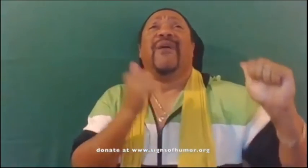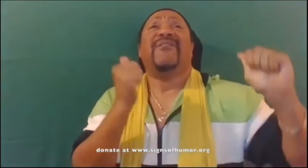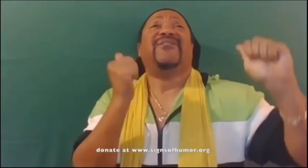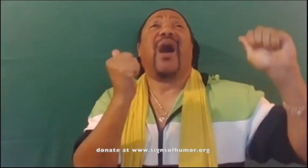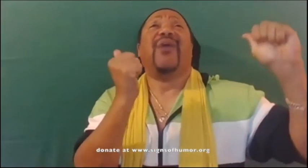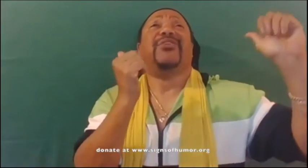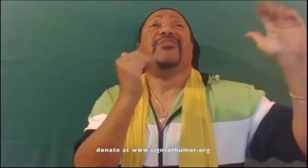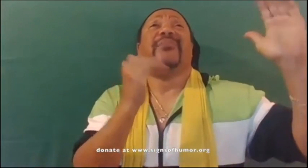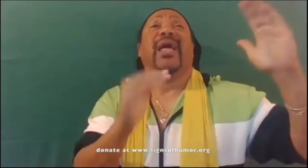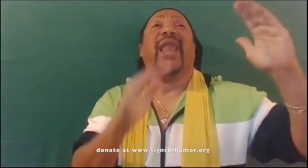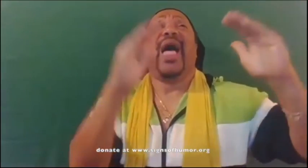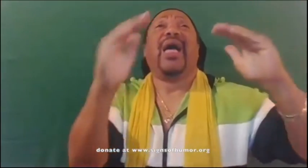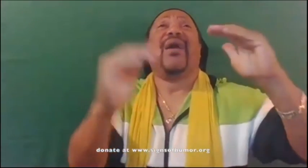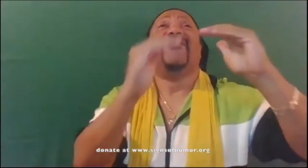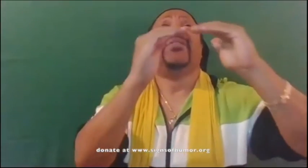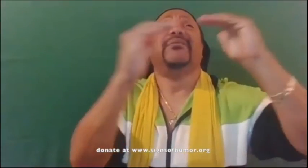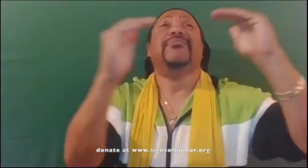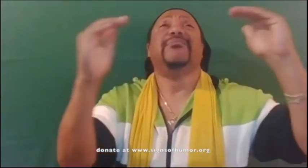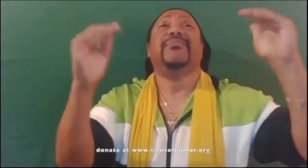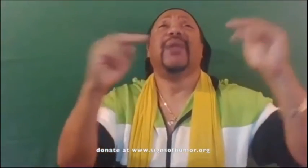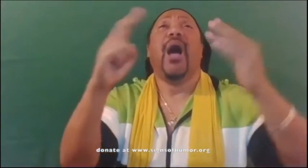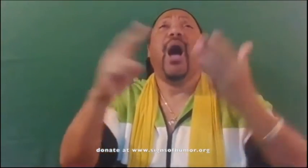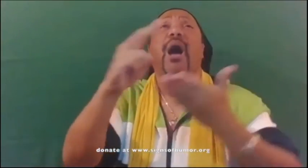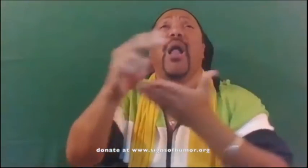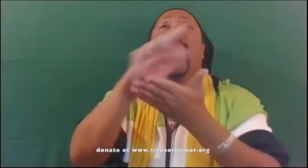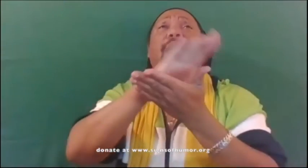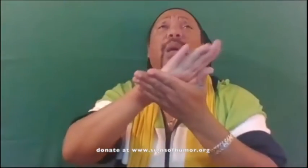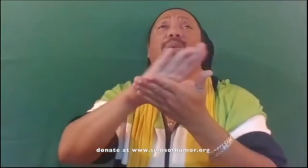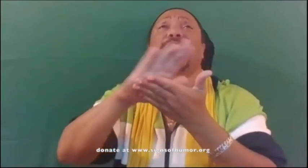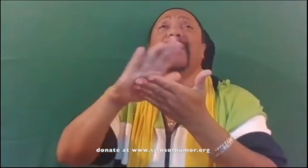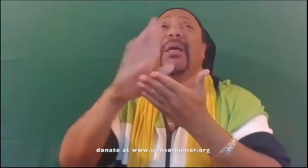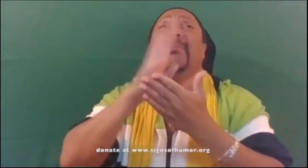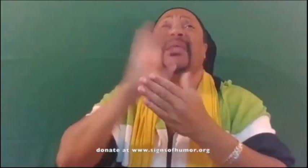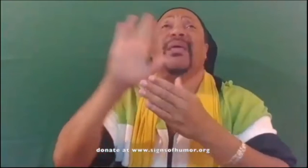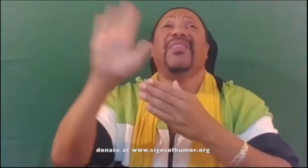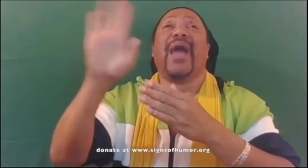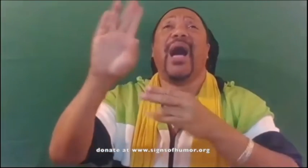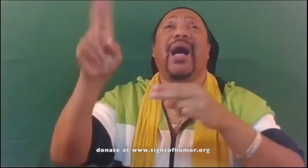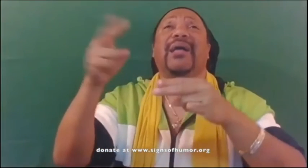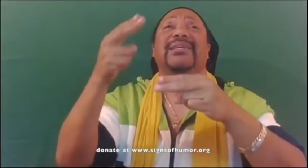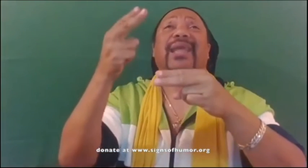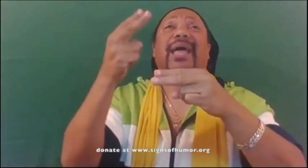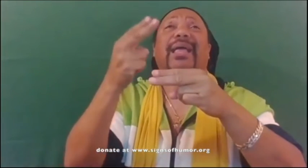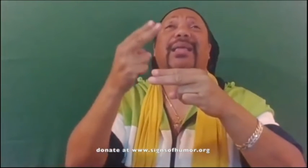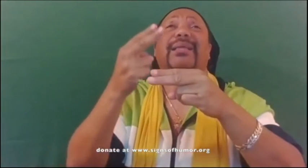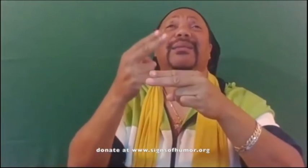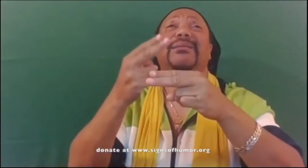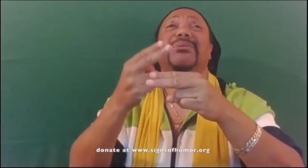They singing, "Our Father in heaven, hallowed be thy